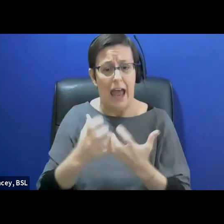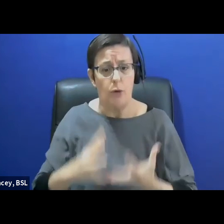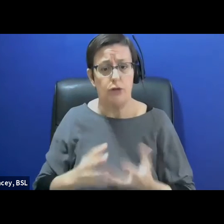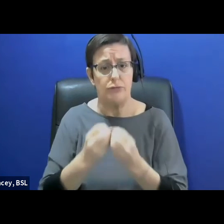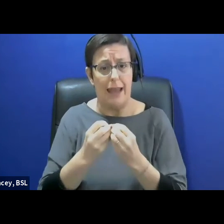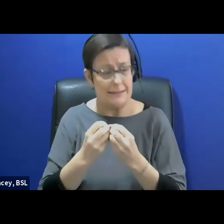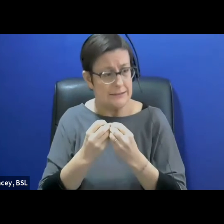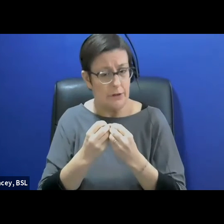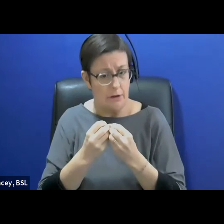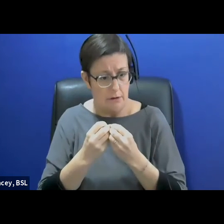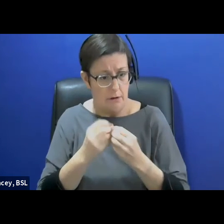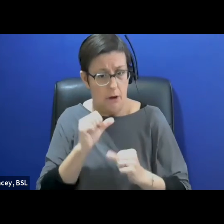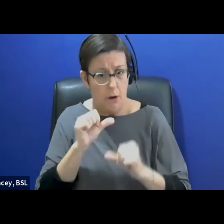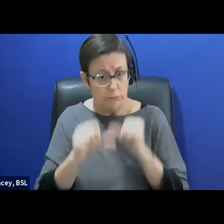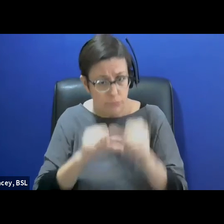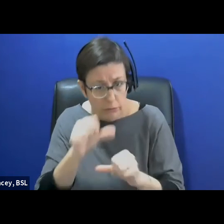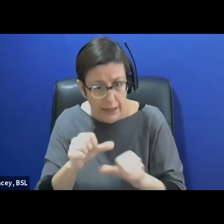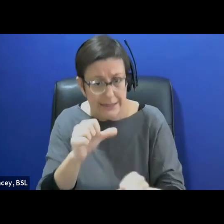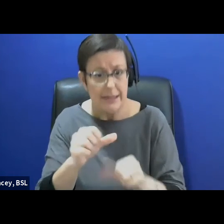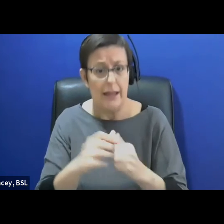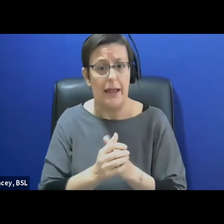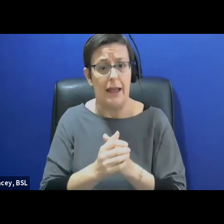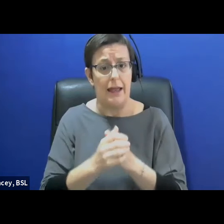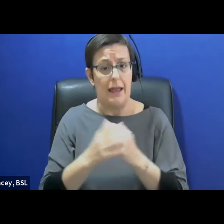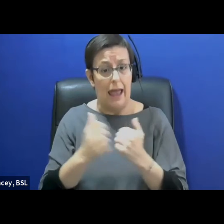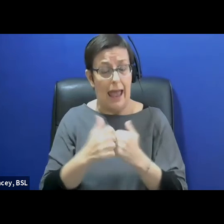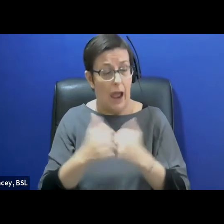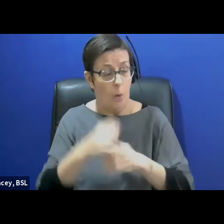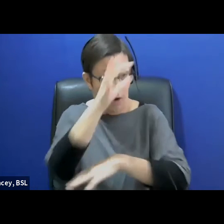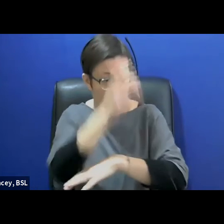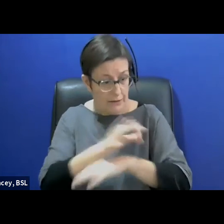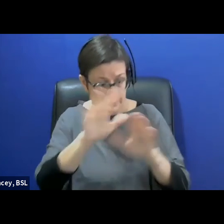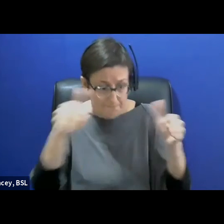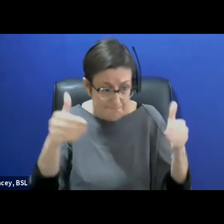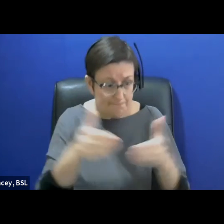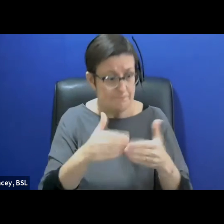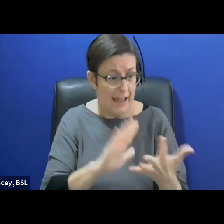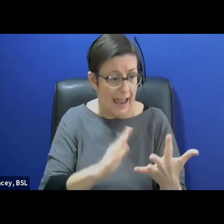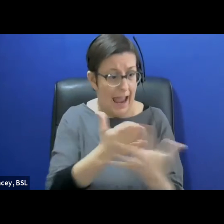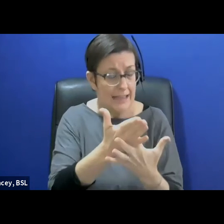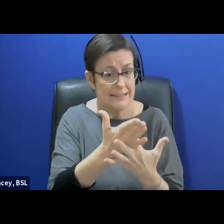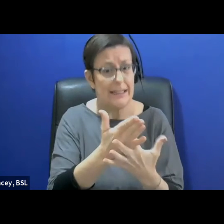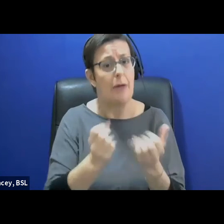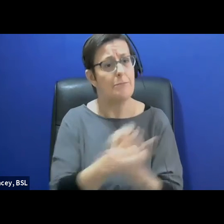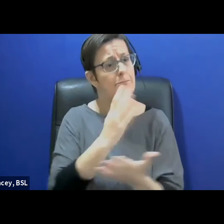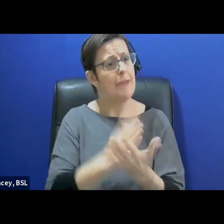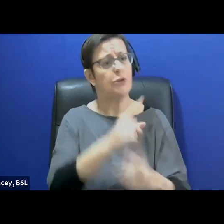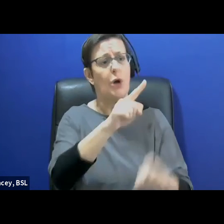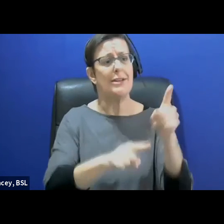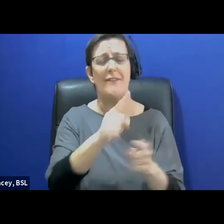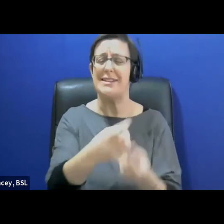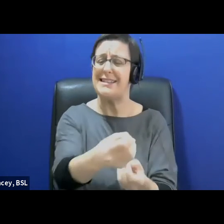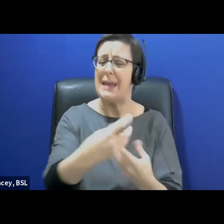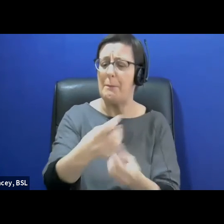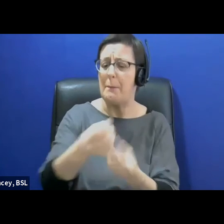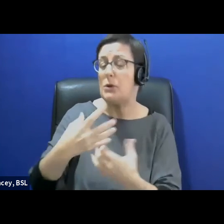and how architects should look to access client side and users and make sure they get that diverse input. So I think, Peter,